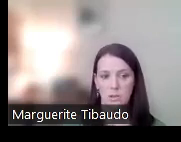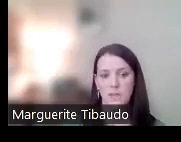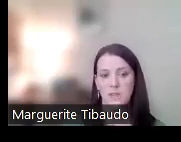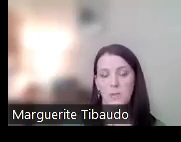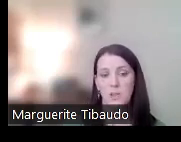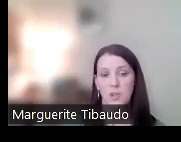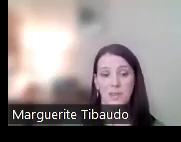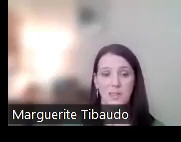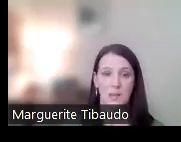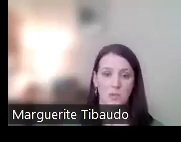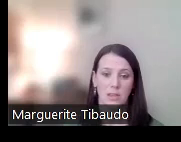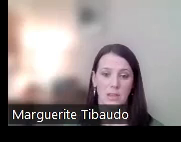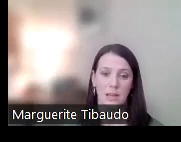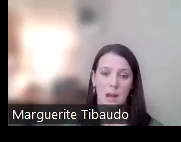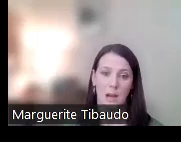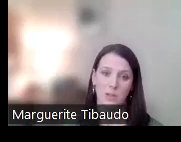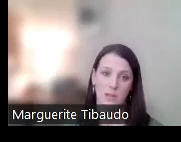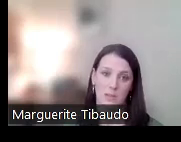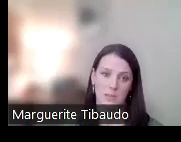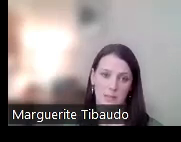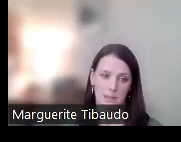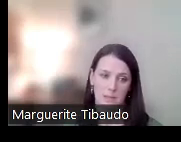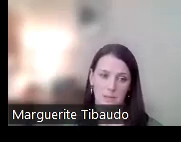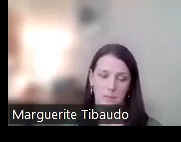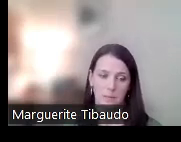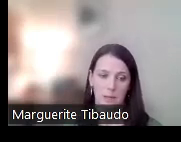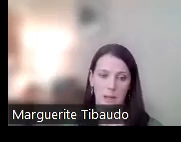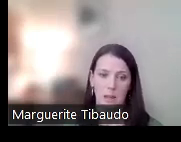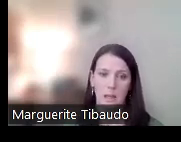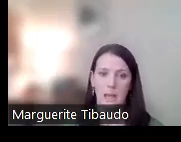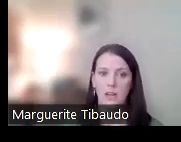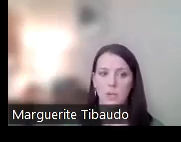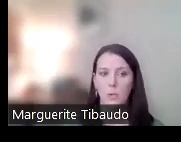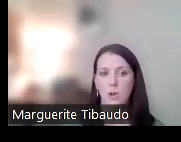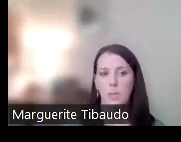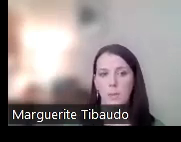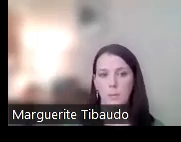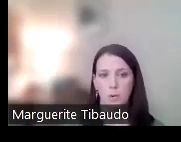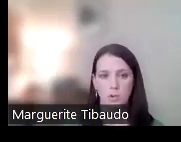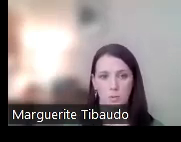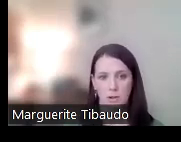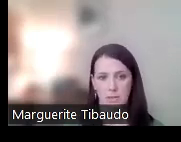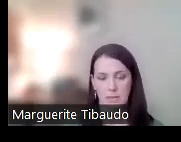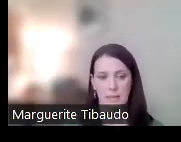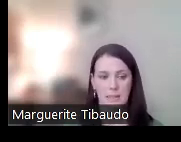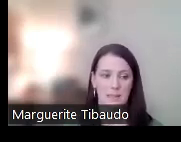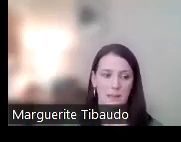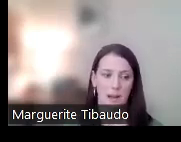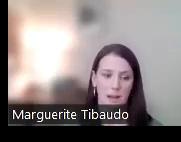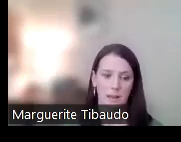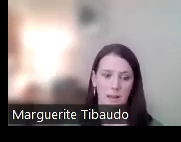signs also gives information about the subject and object of the sentence. Here's what we know about motion